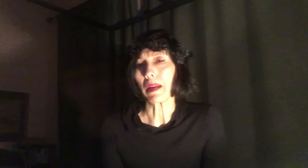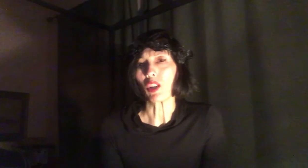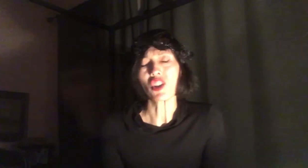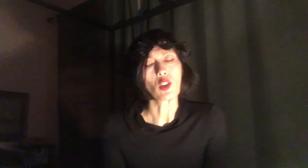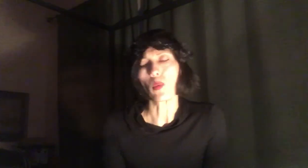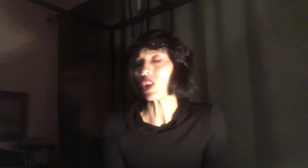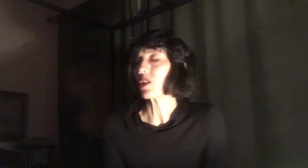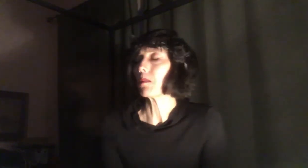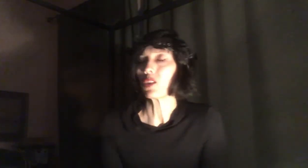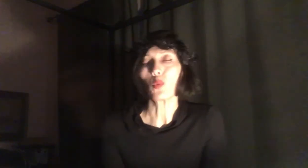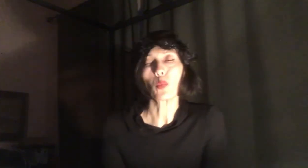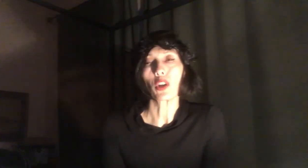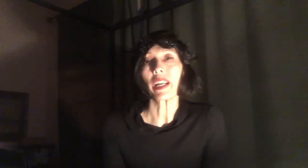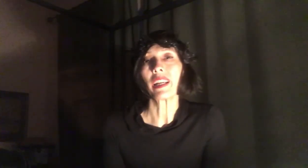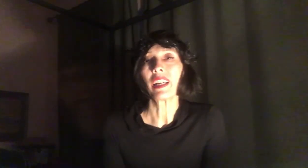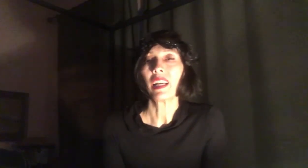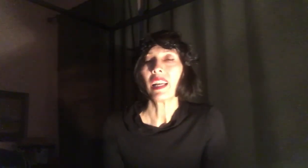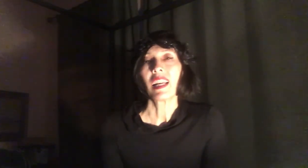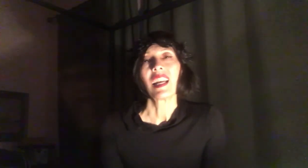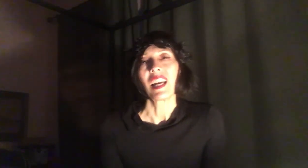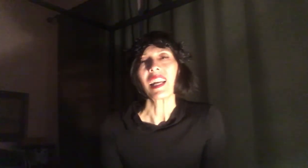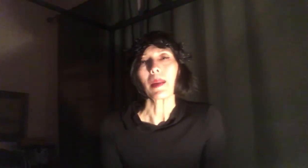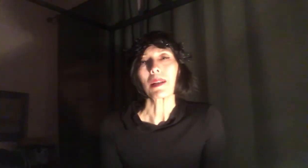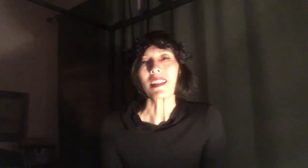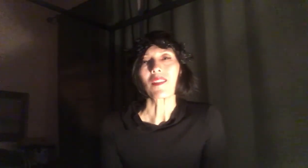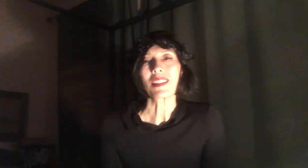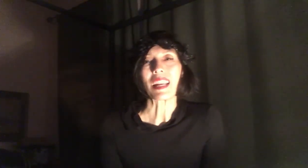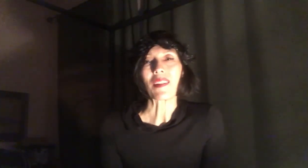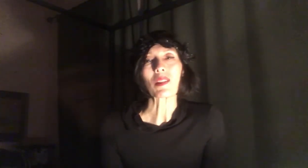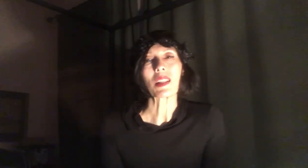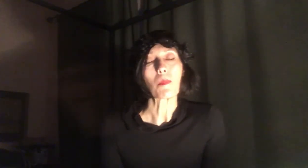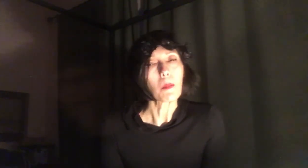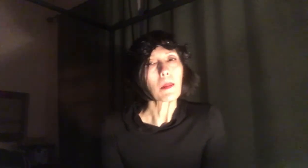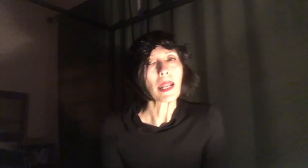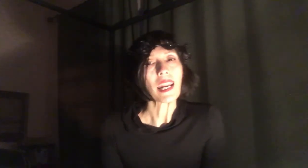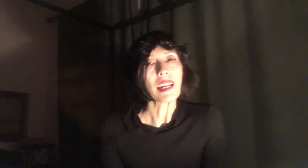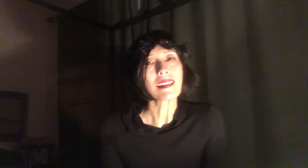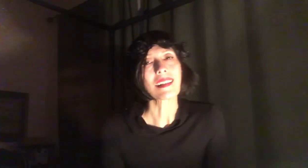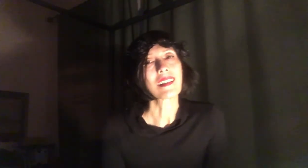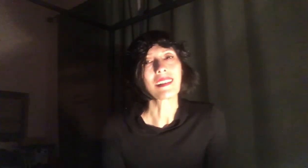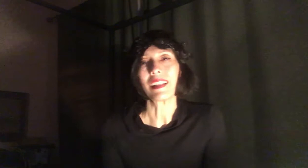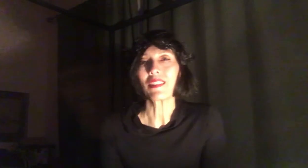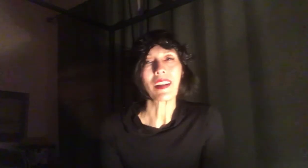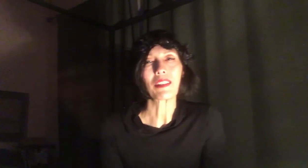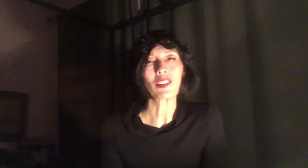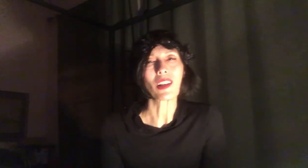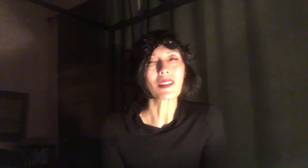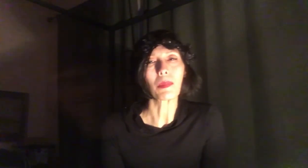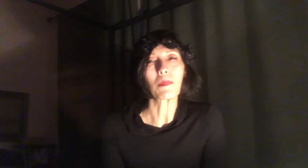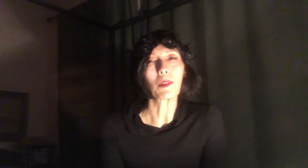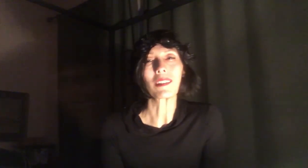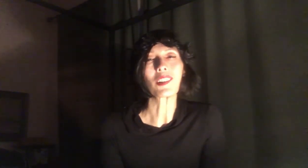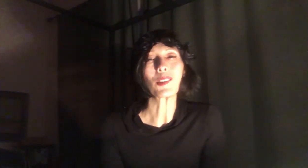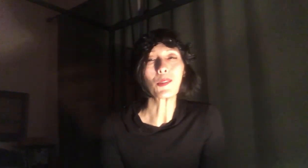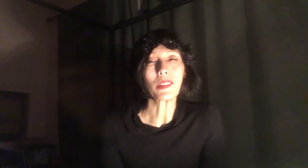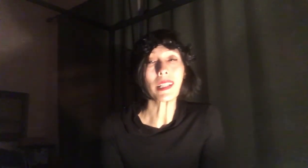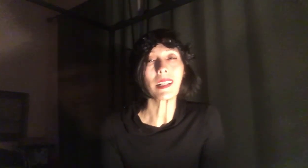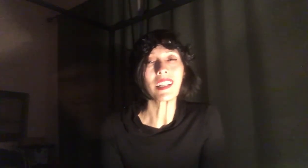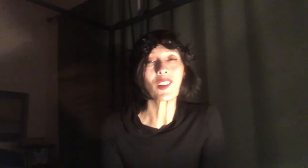one nightmarish situation, but don't worry, I kept myself safe. I was in a public place. Never trust people until you really know them,